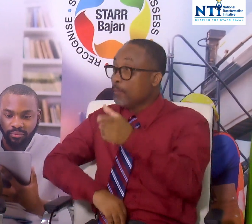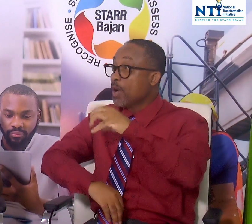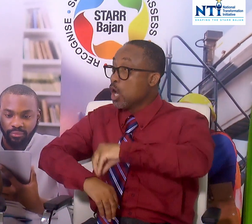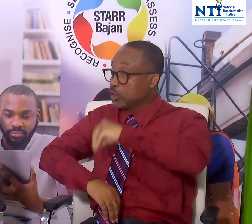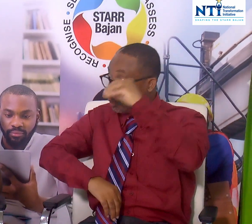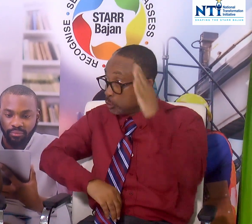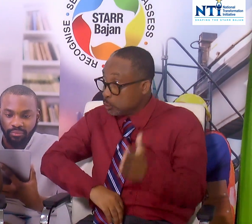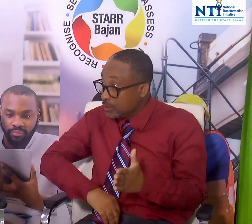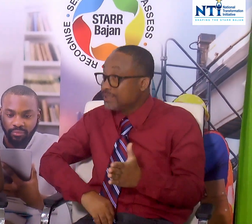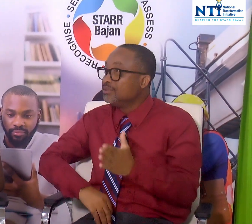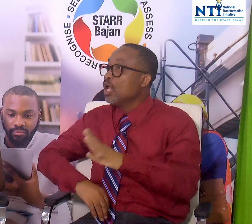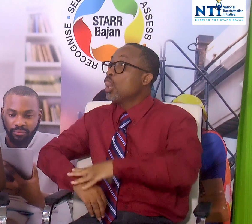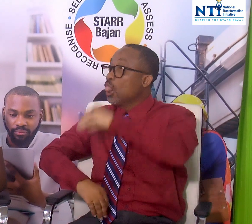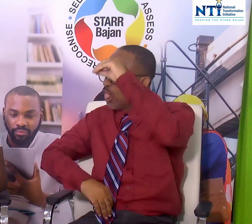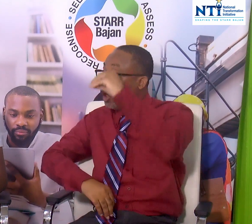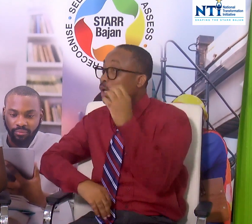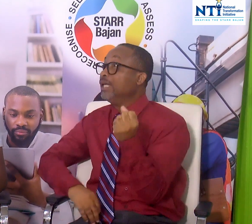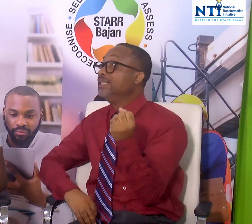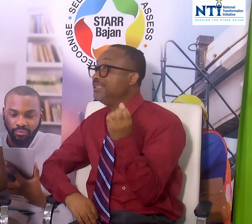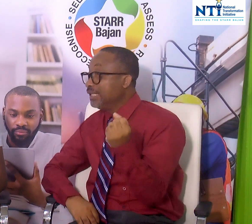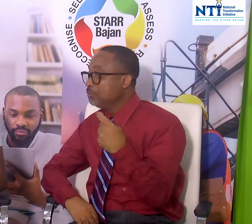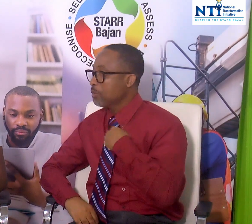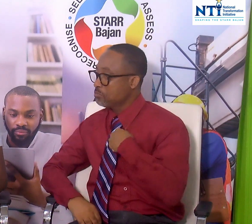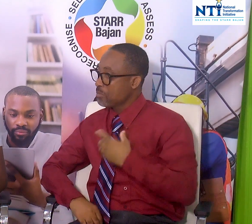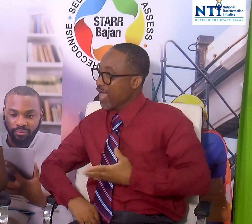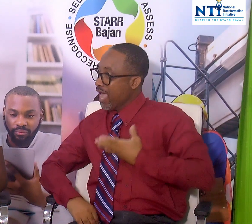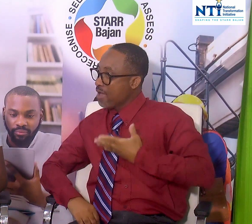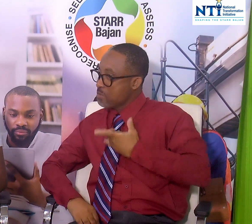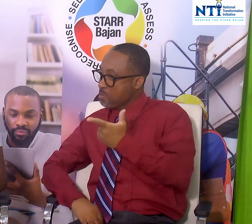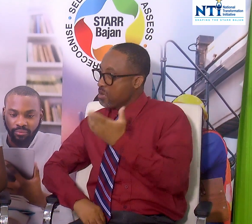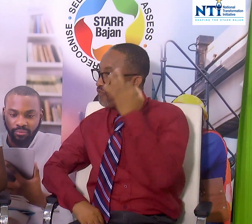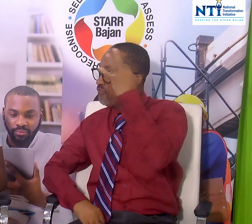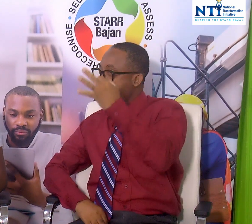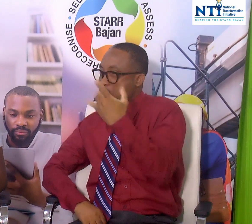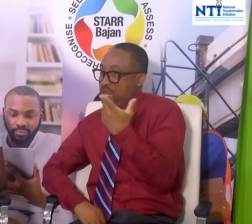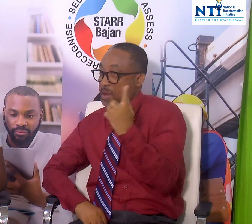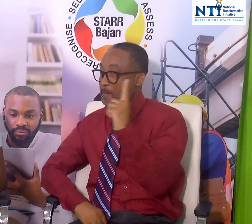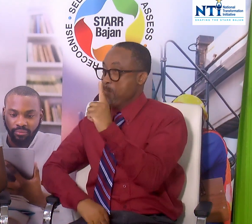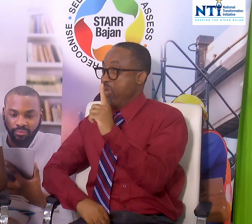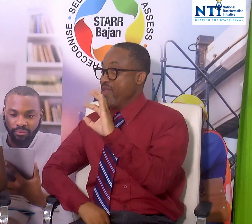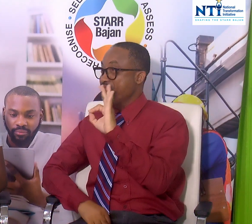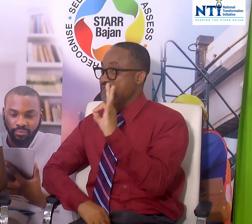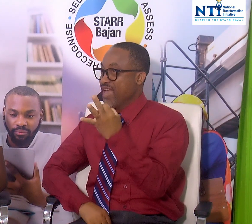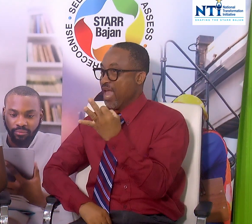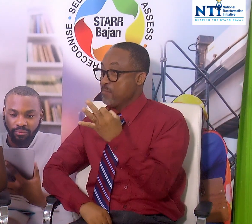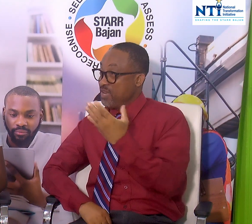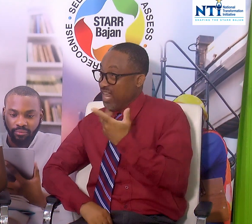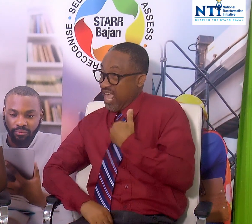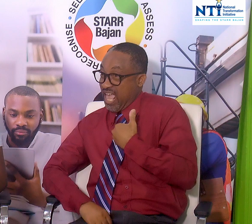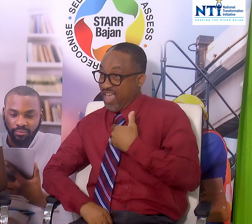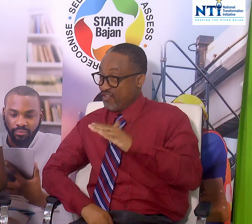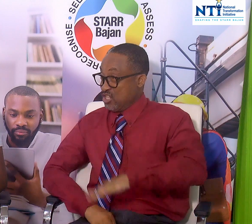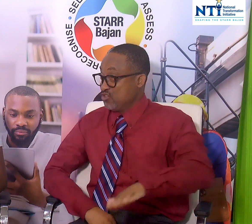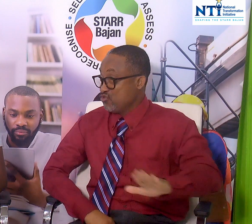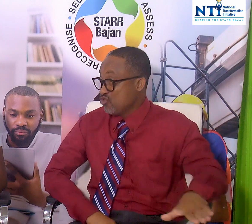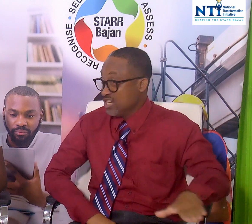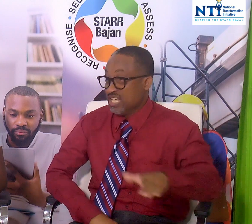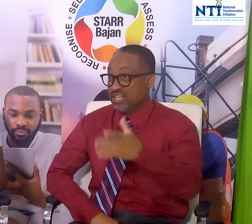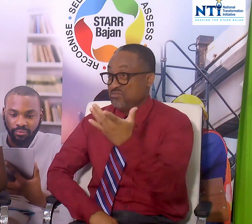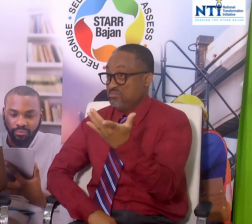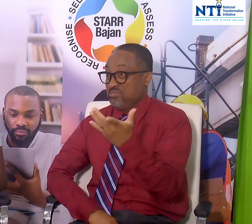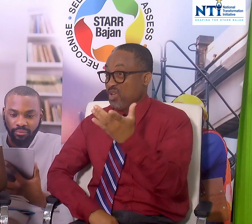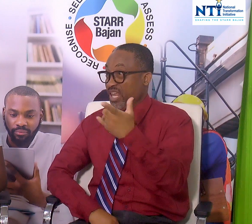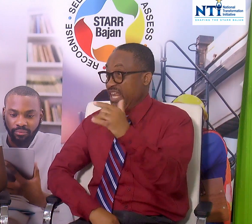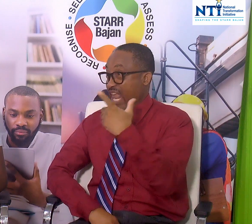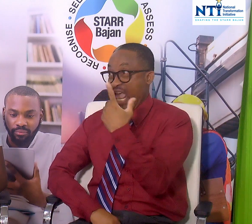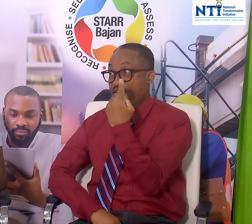and you know, and different students will come, and you know, it'd be good because I want people, families, my family, I